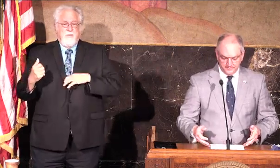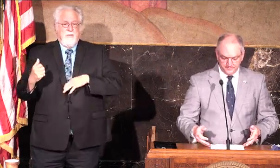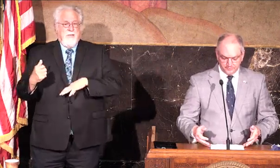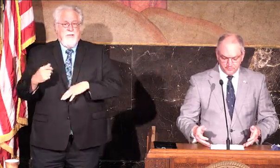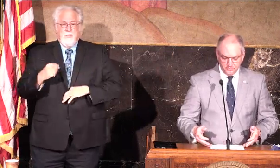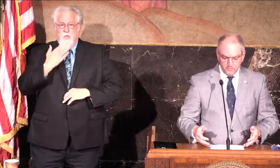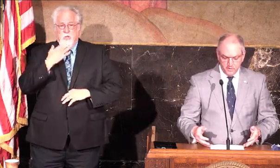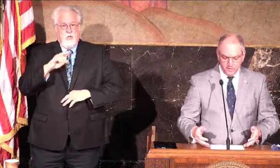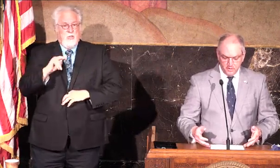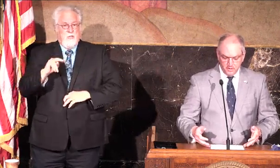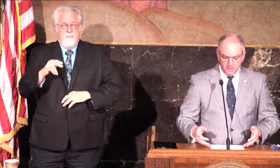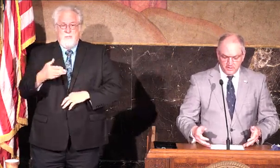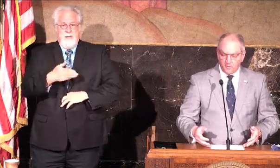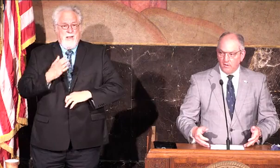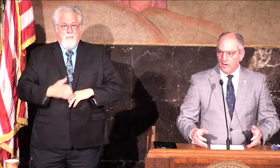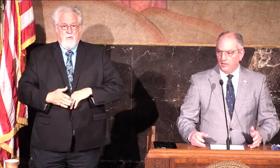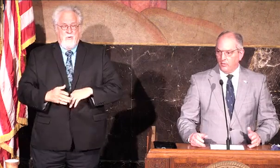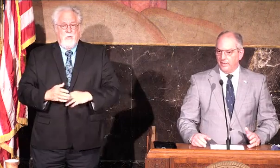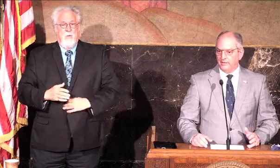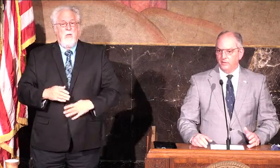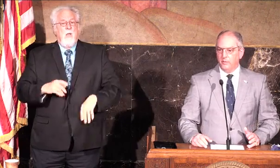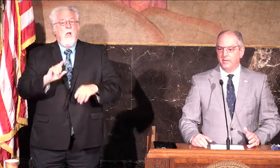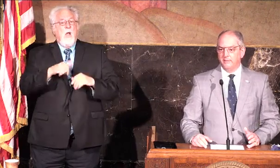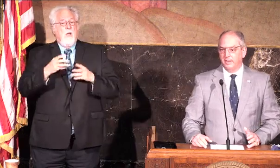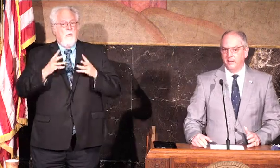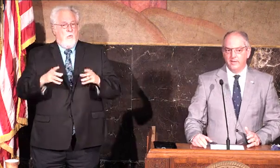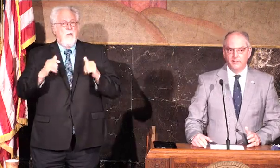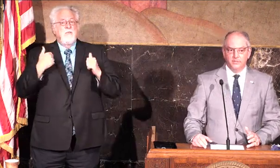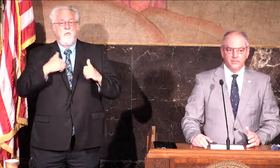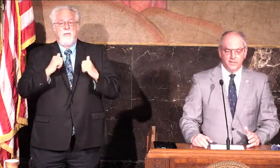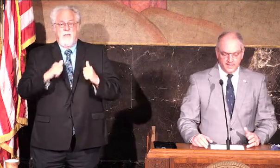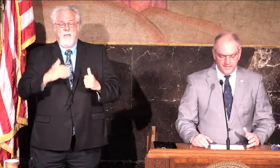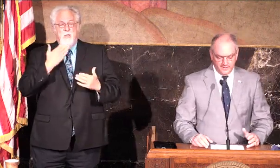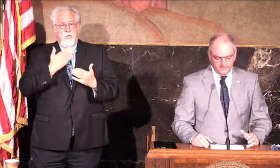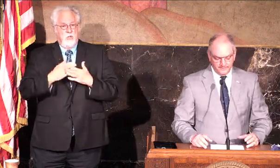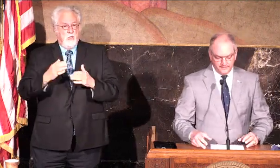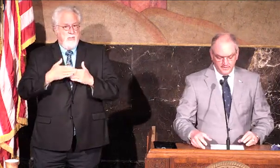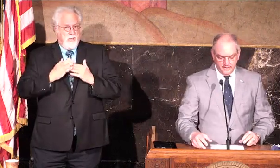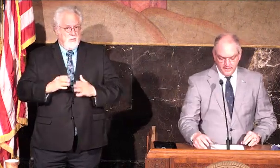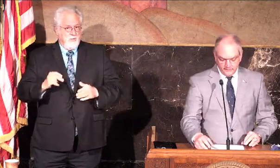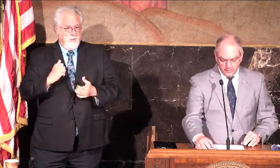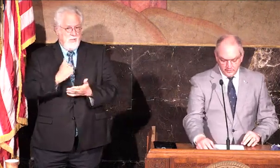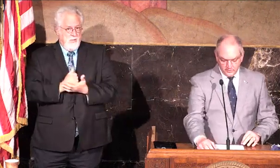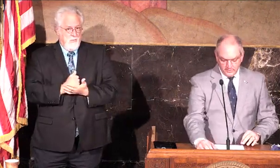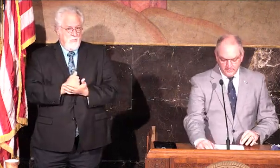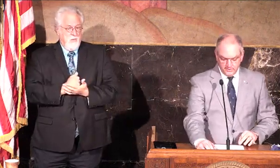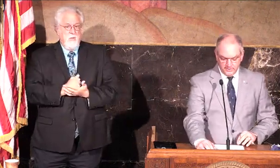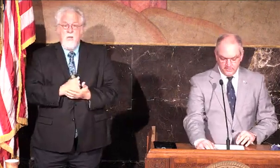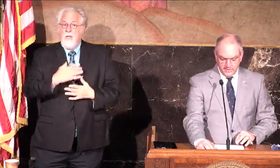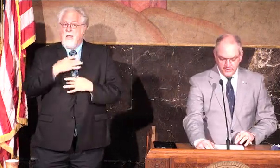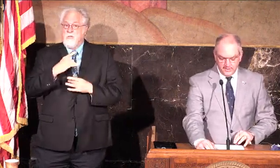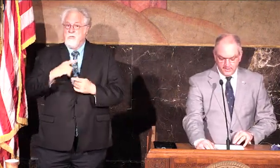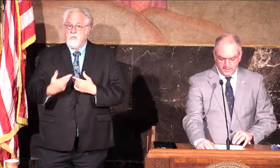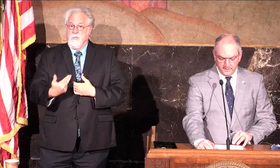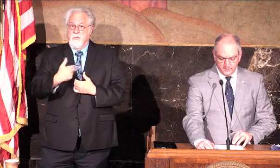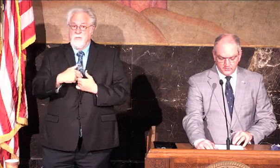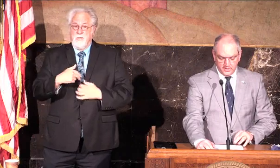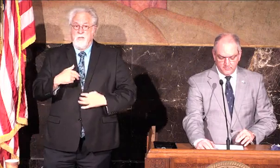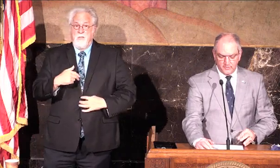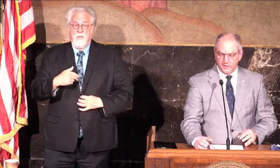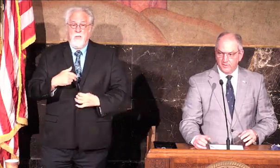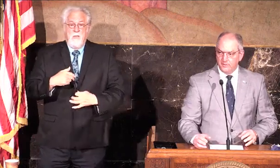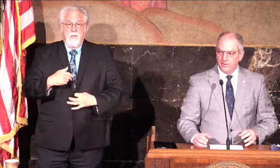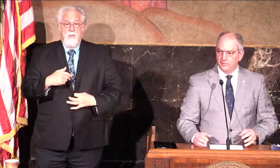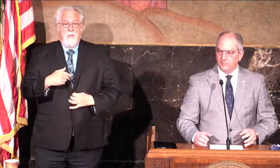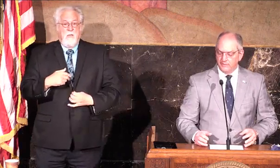neighbor. There are other ways that we can be good neighbors and help. If you're interested in participating in the clinical